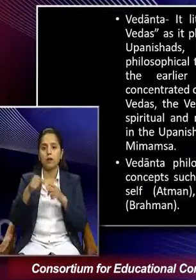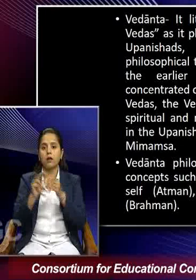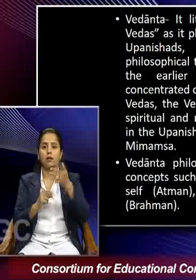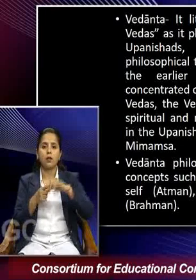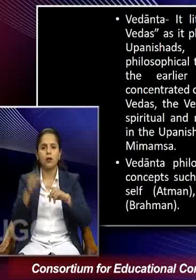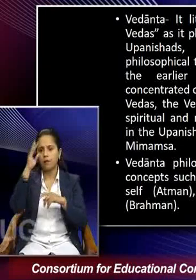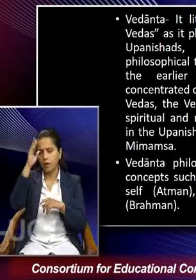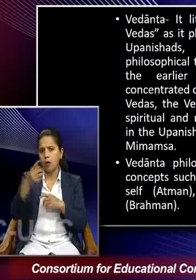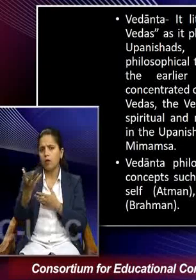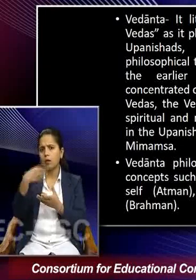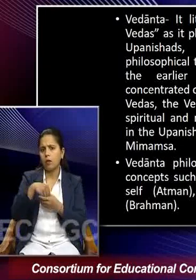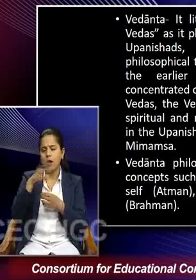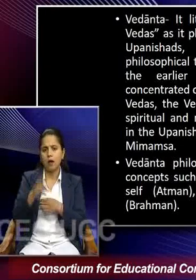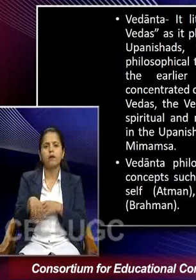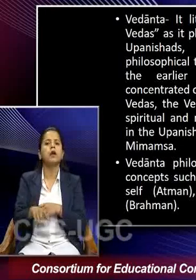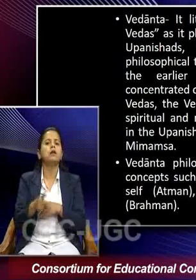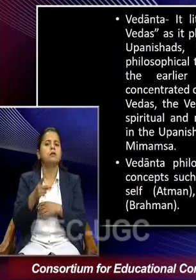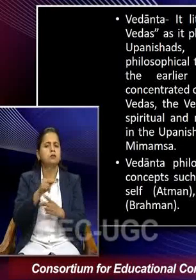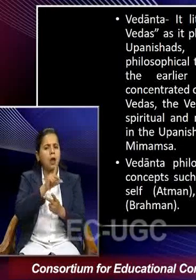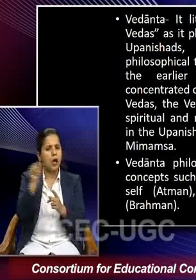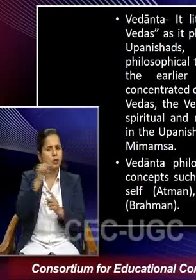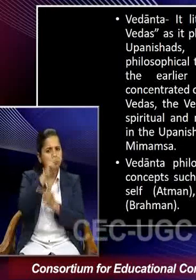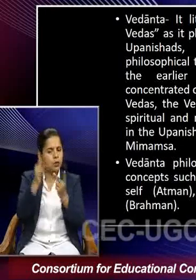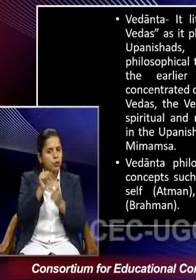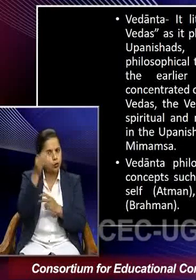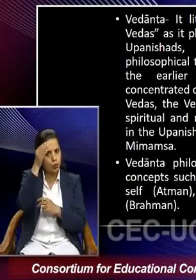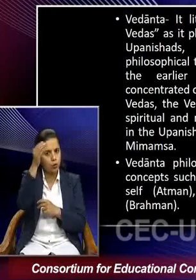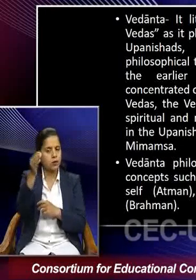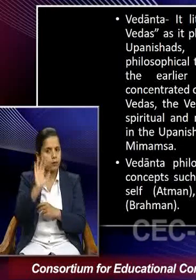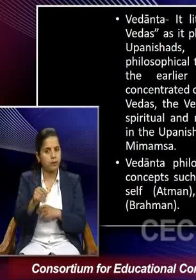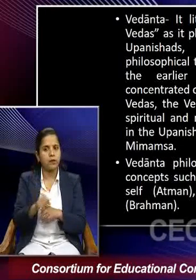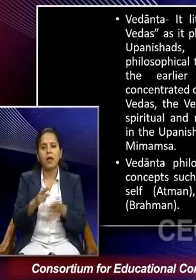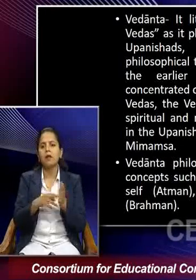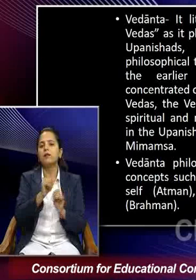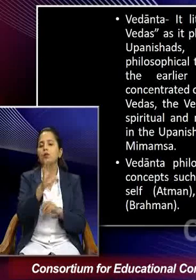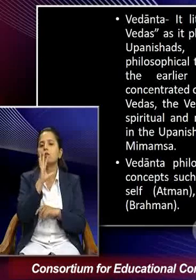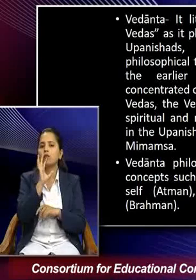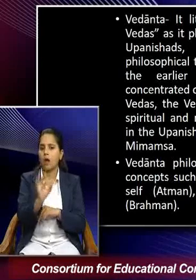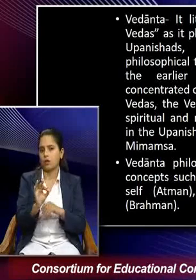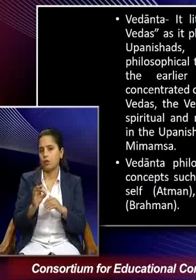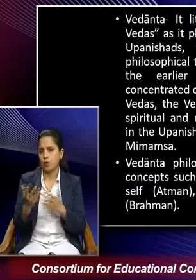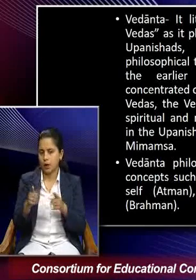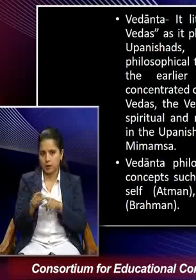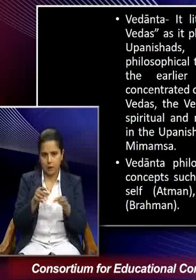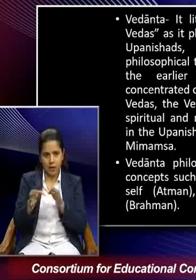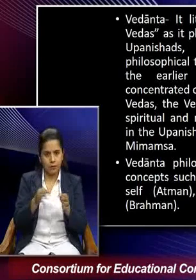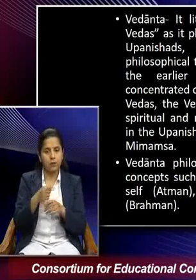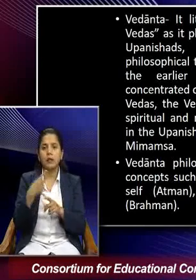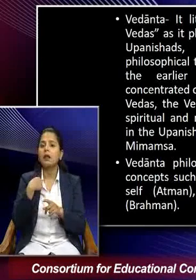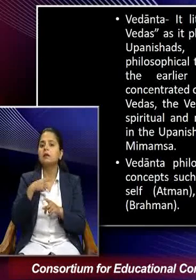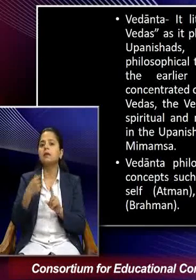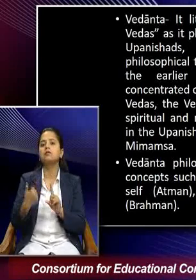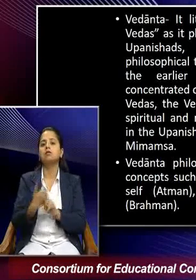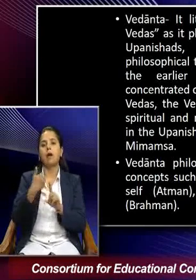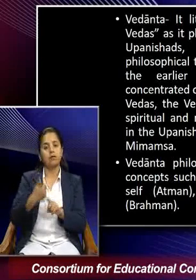philosophy delves into profound concepts such as nature of reality, the self, that is the